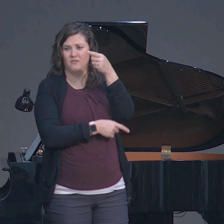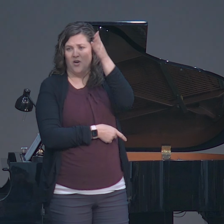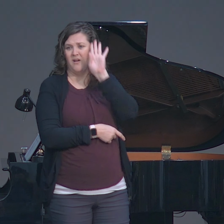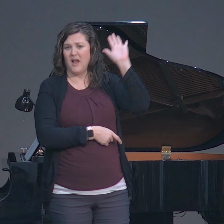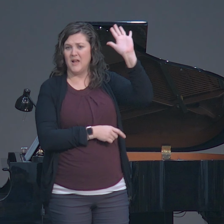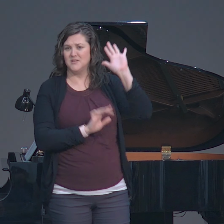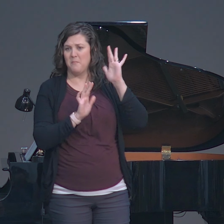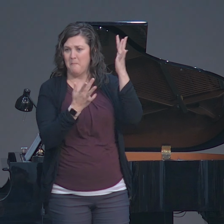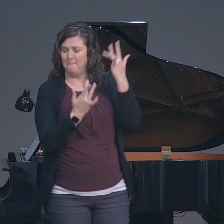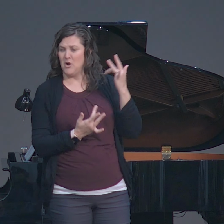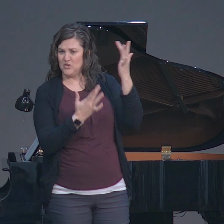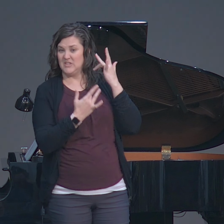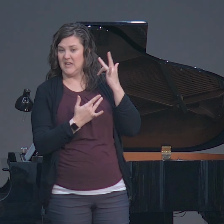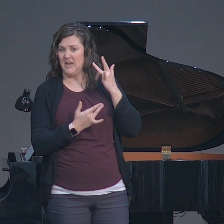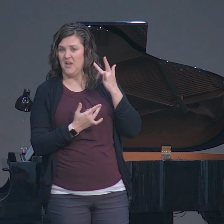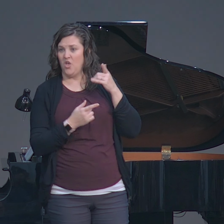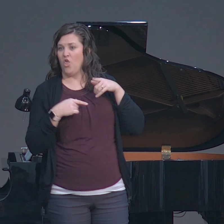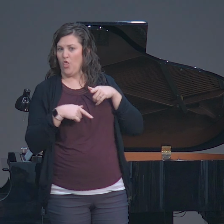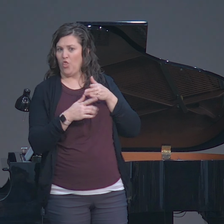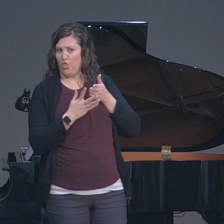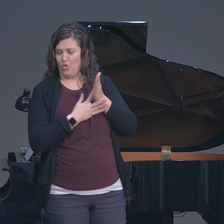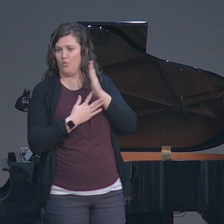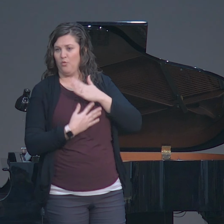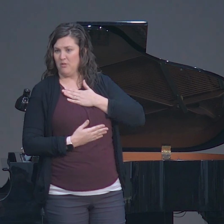when he confessed his sin. The other was a Pharisee